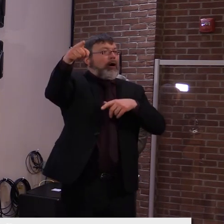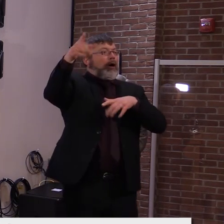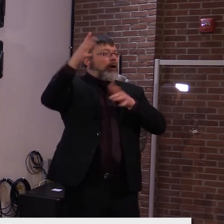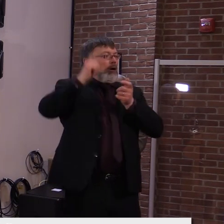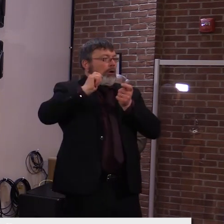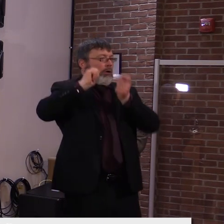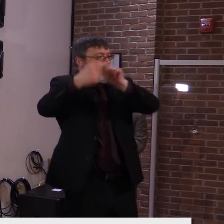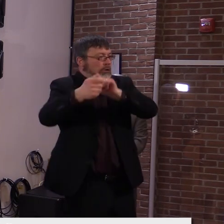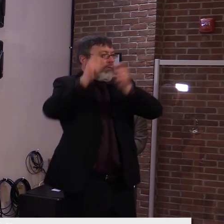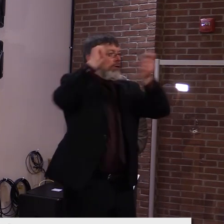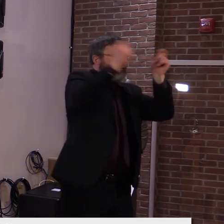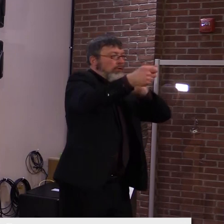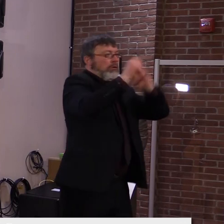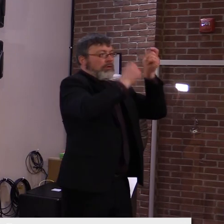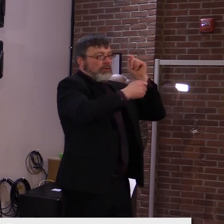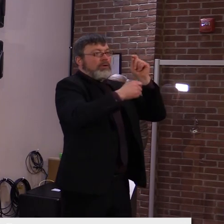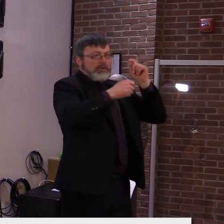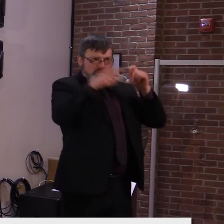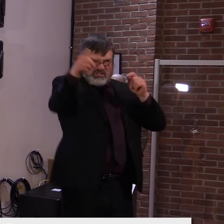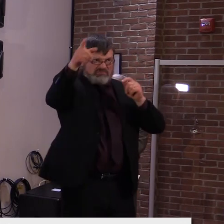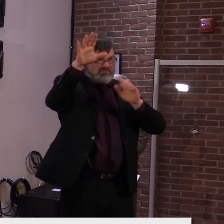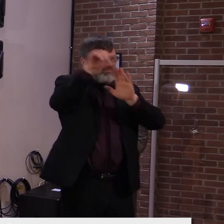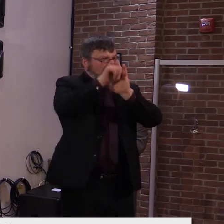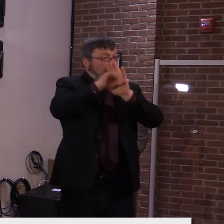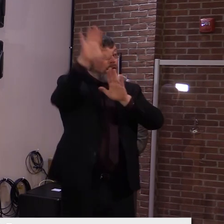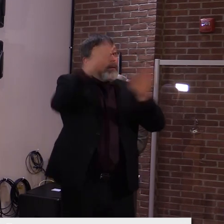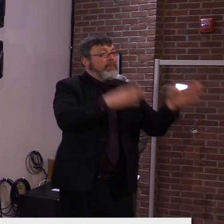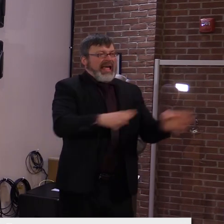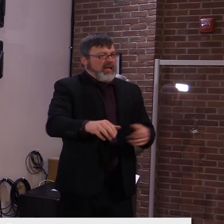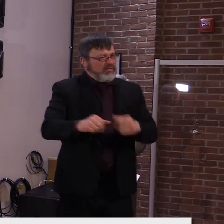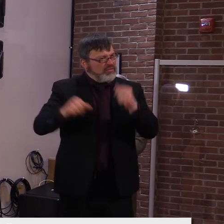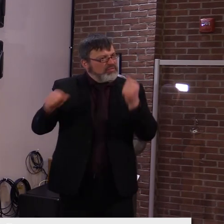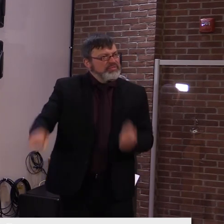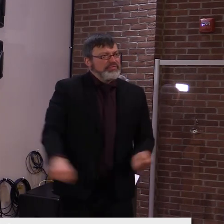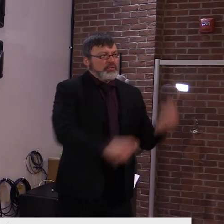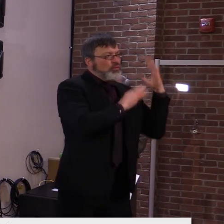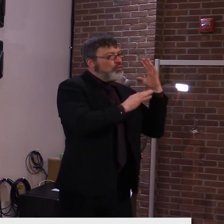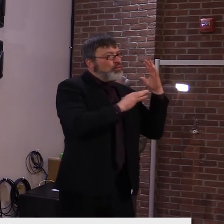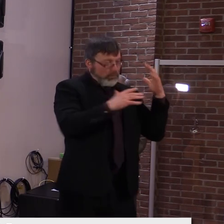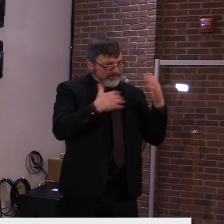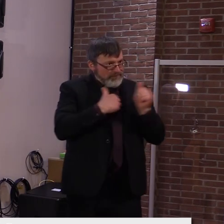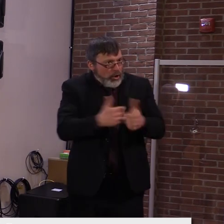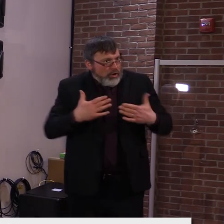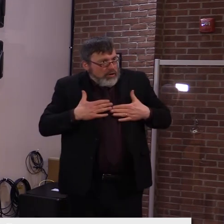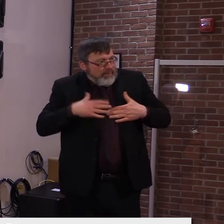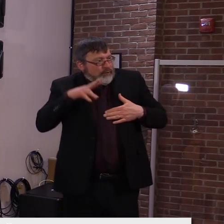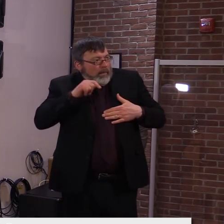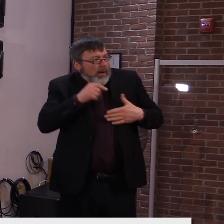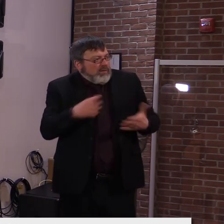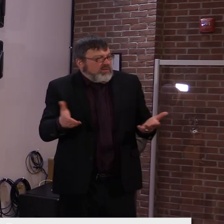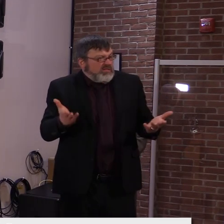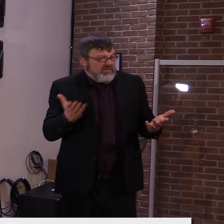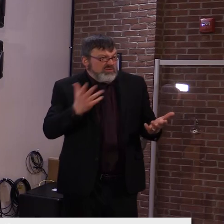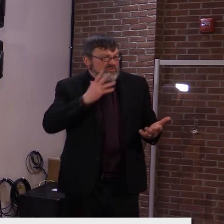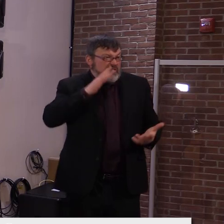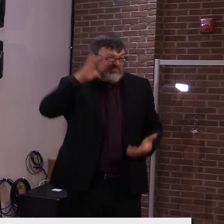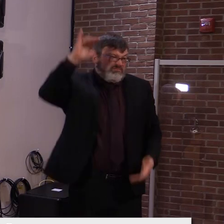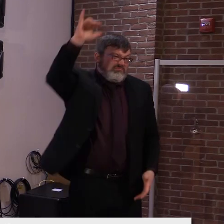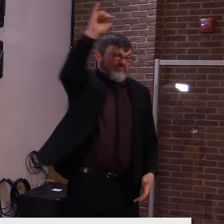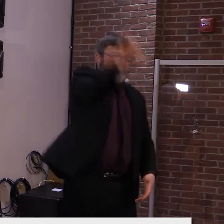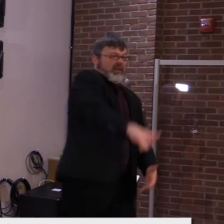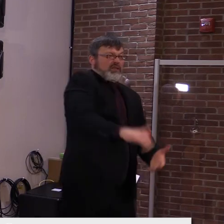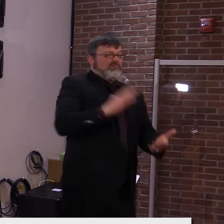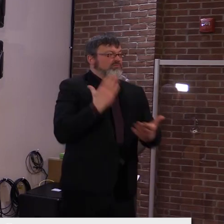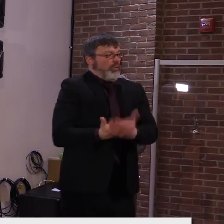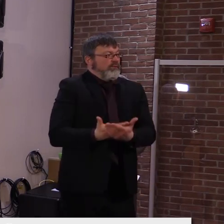other populations. So I think they see the merits. We certainly do, and it's my hope, and we'll do this. We'll make